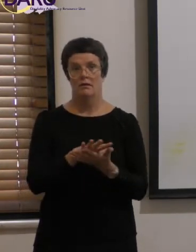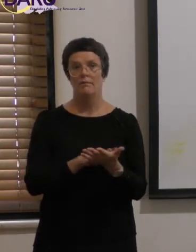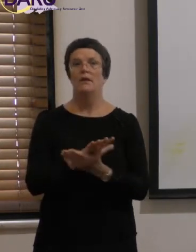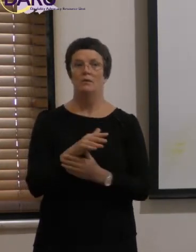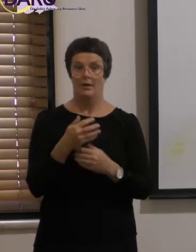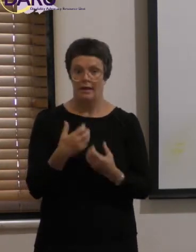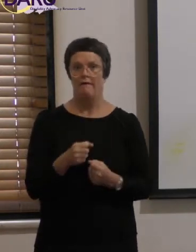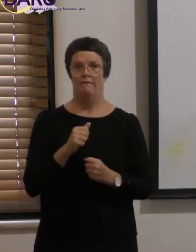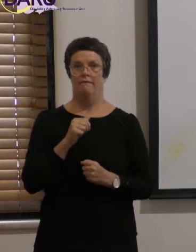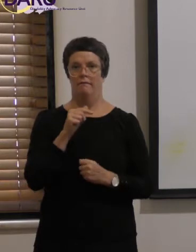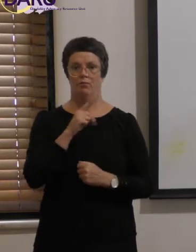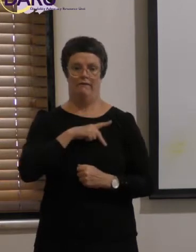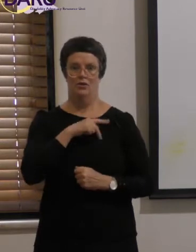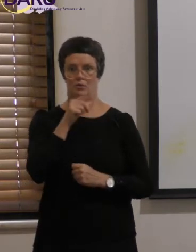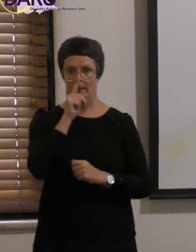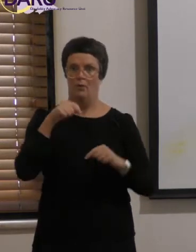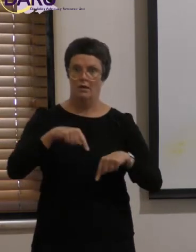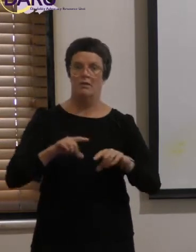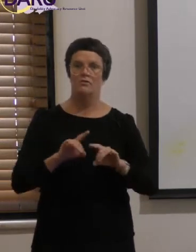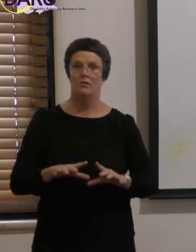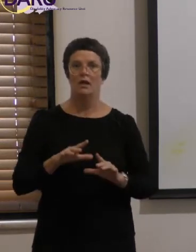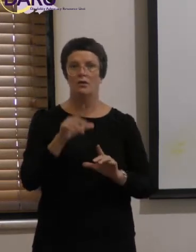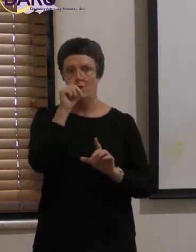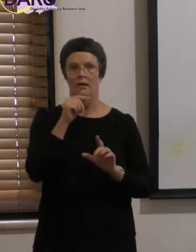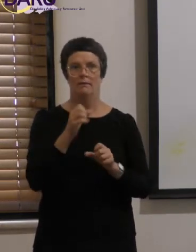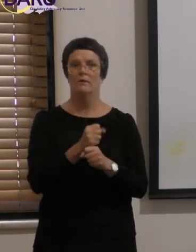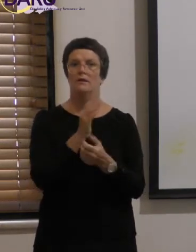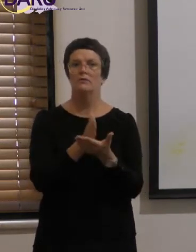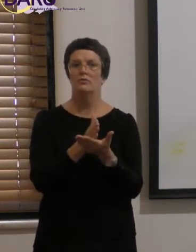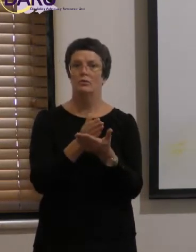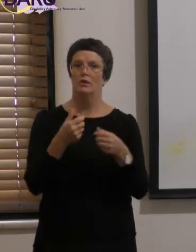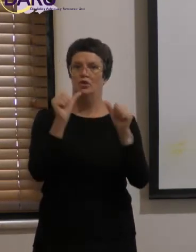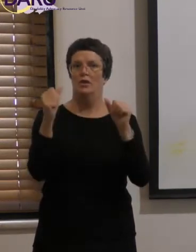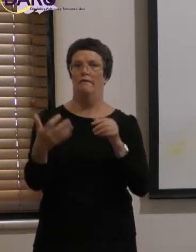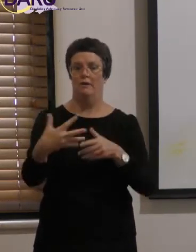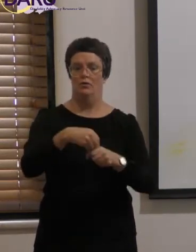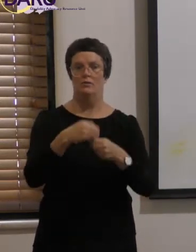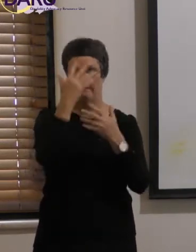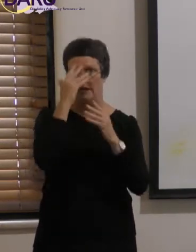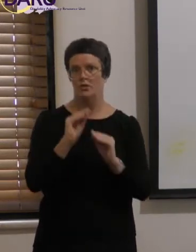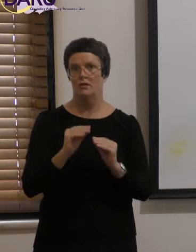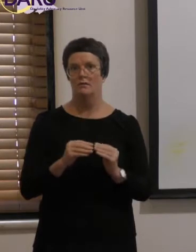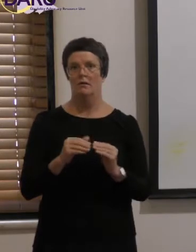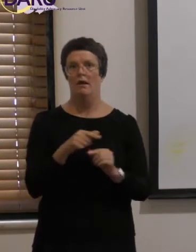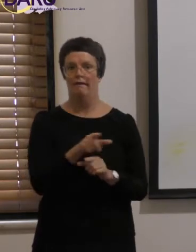happen. You know, there's no doubt in my mind about it. You know, they're very committed to getting change.